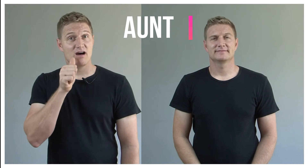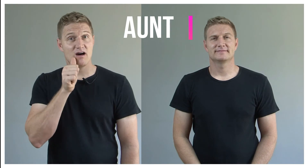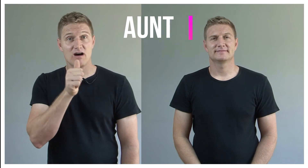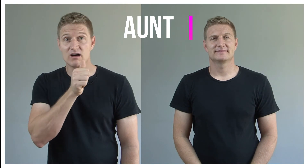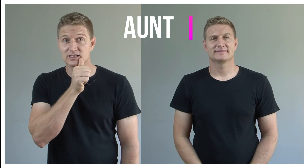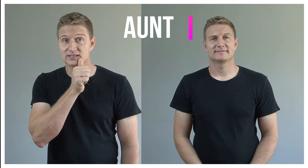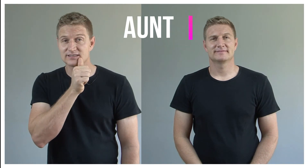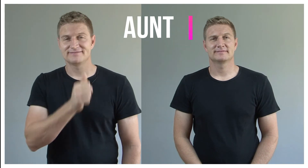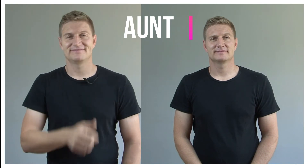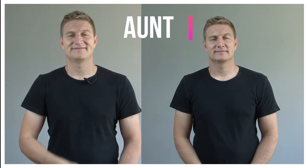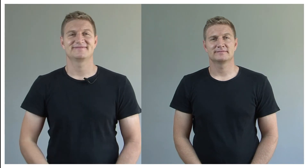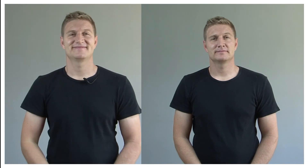Aunt.